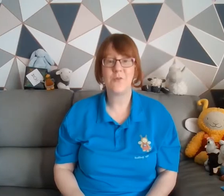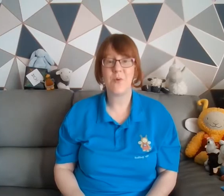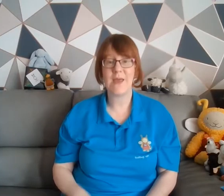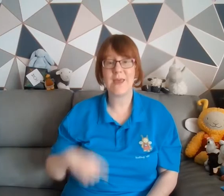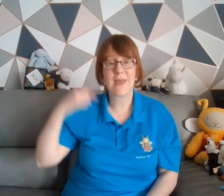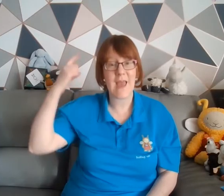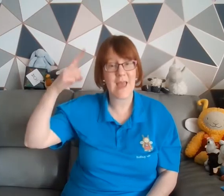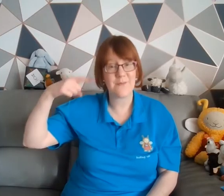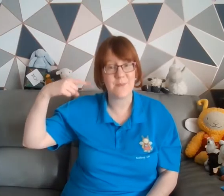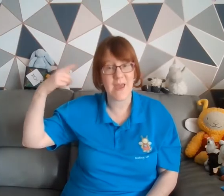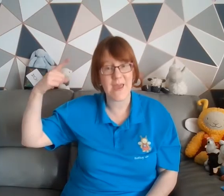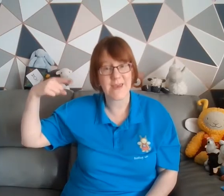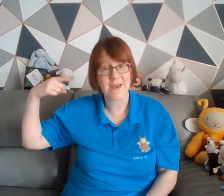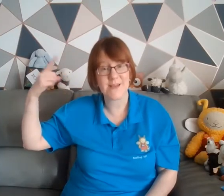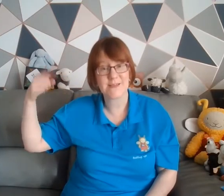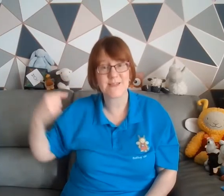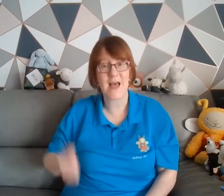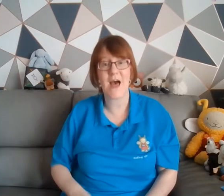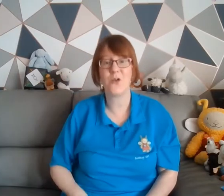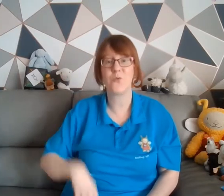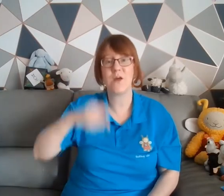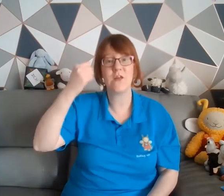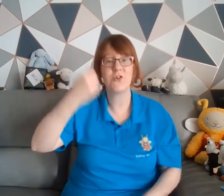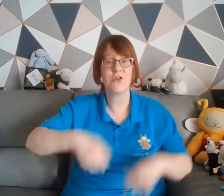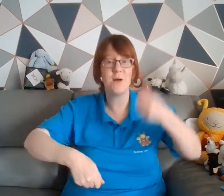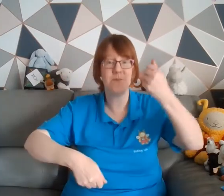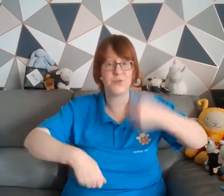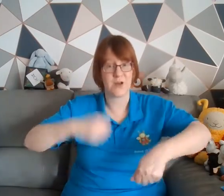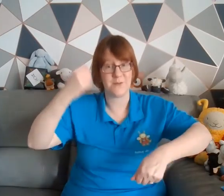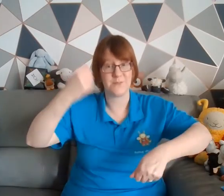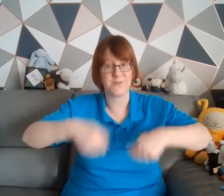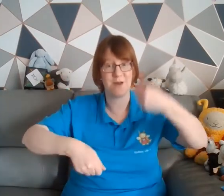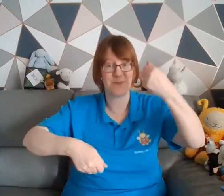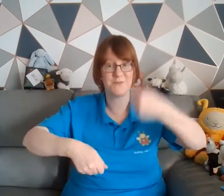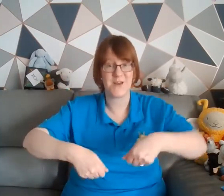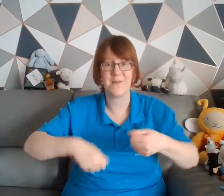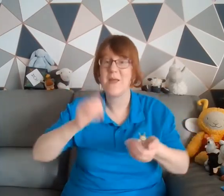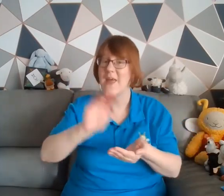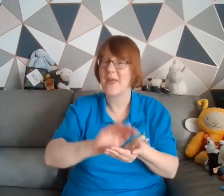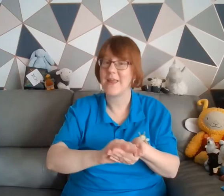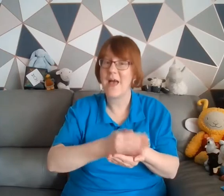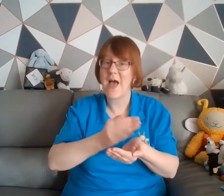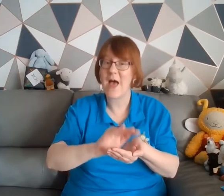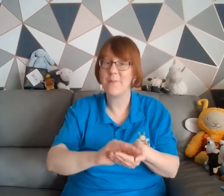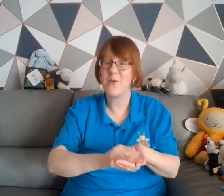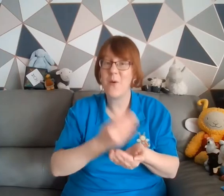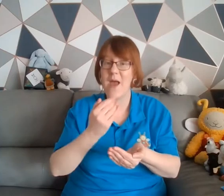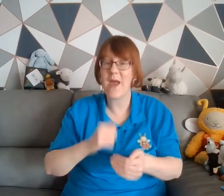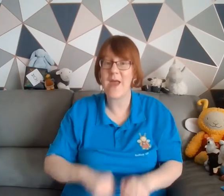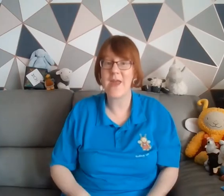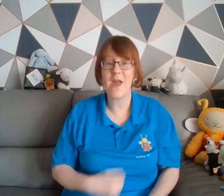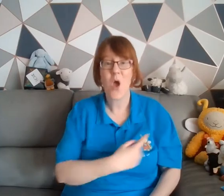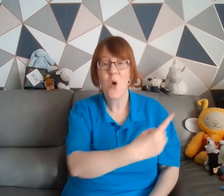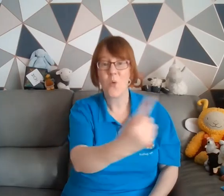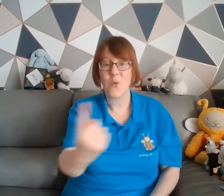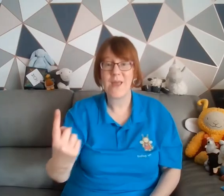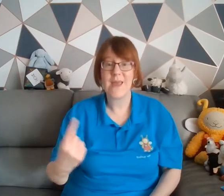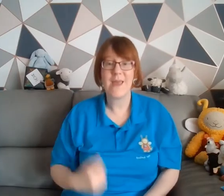we can make a sound with a drum, drum, drum, drum, in a happy way. We